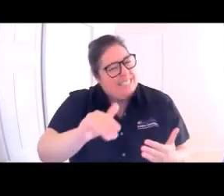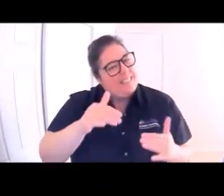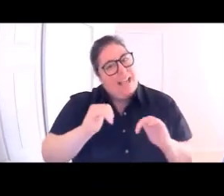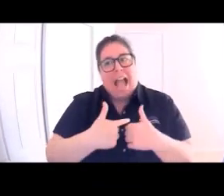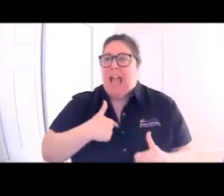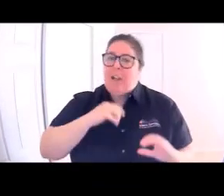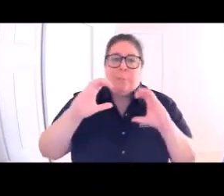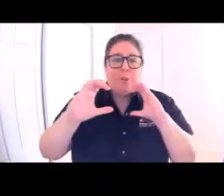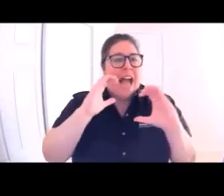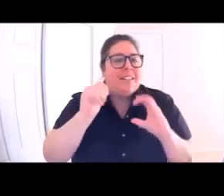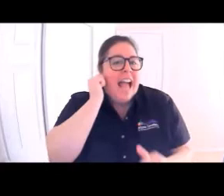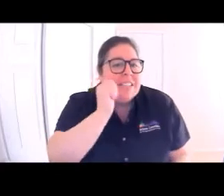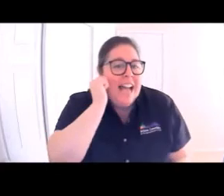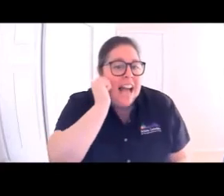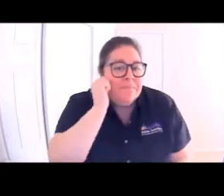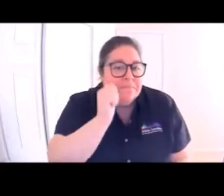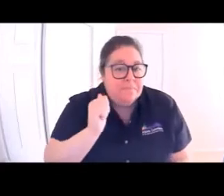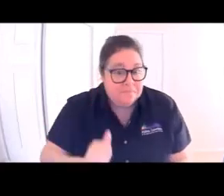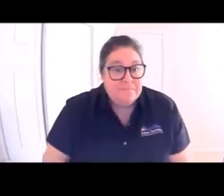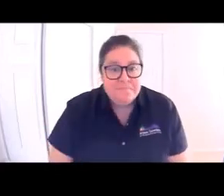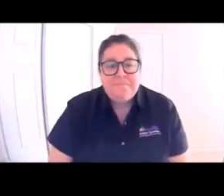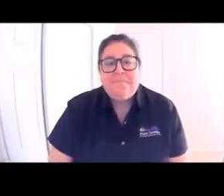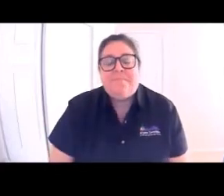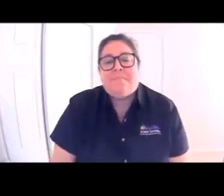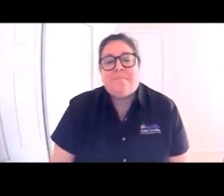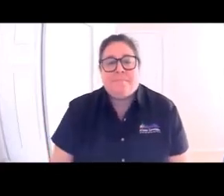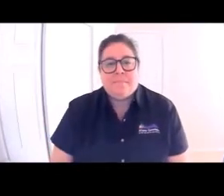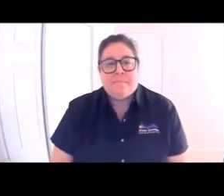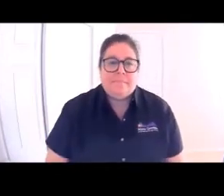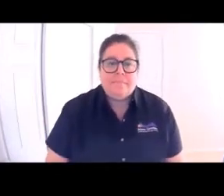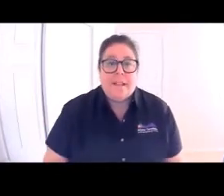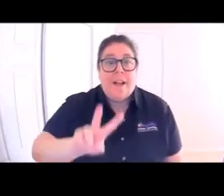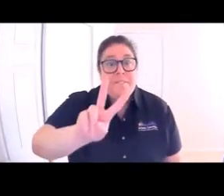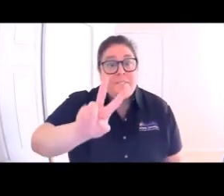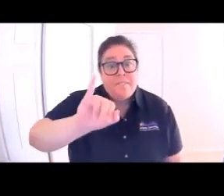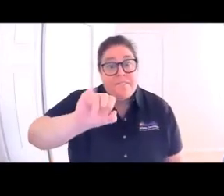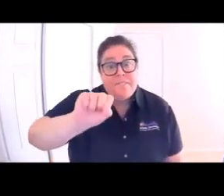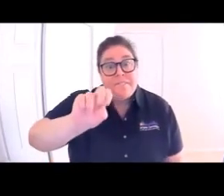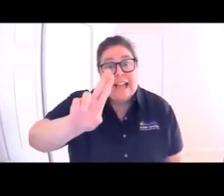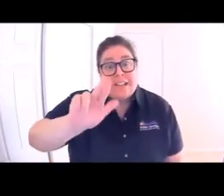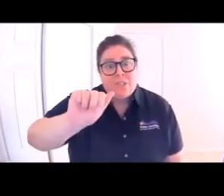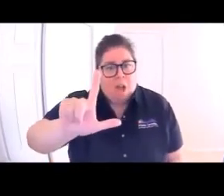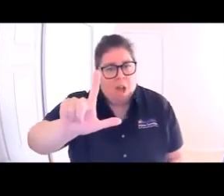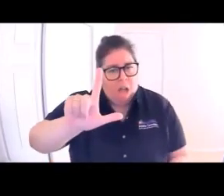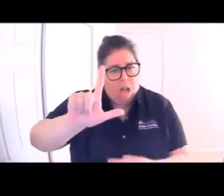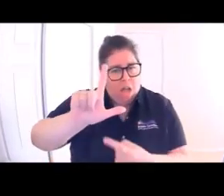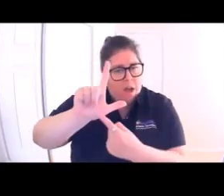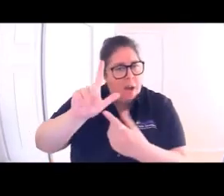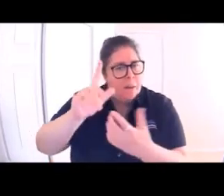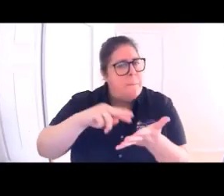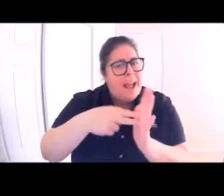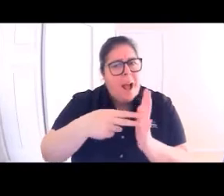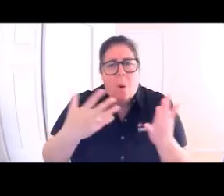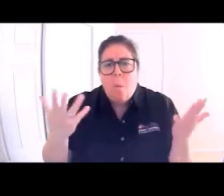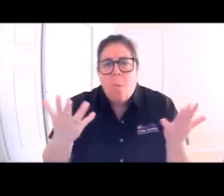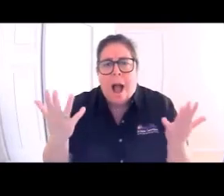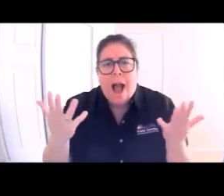forth. I use it for all kinds of appointments, so I can communicate every day.